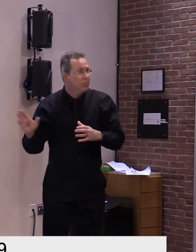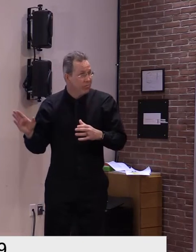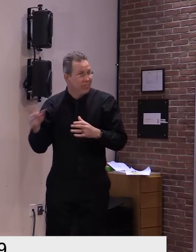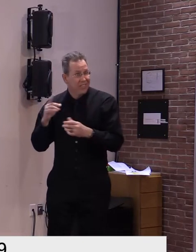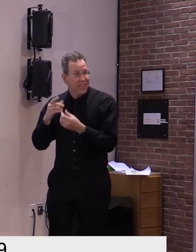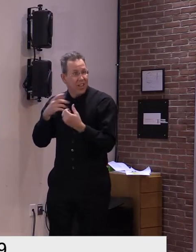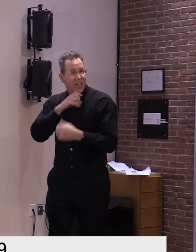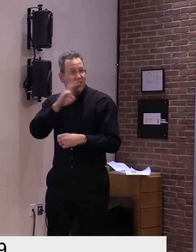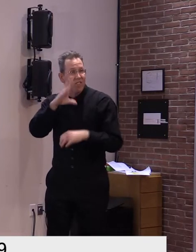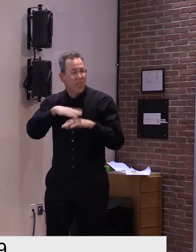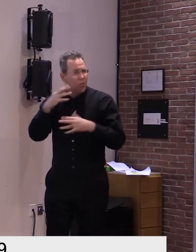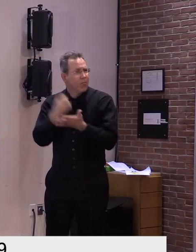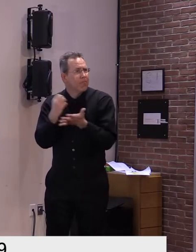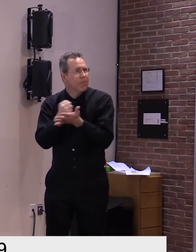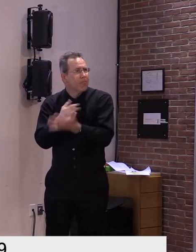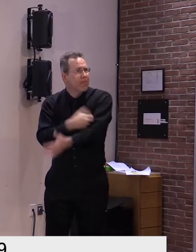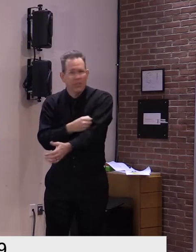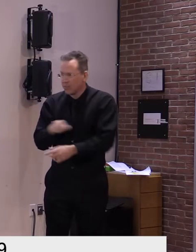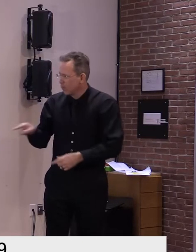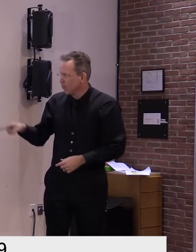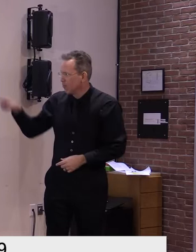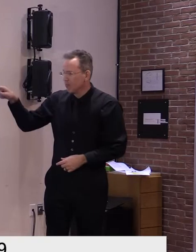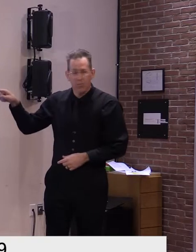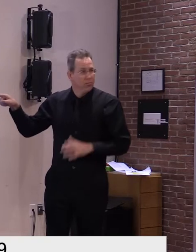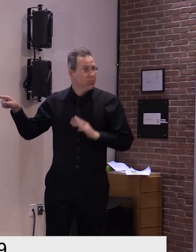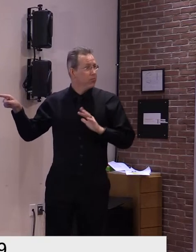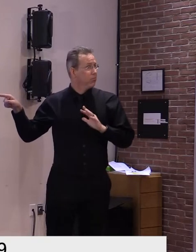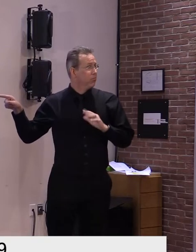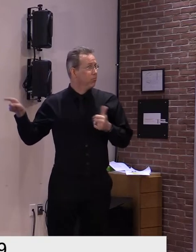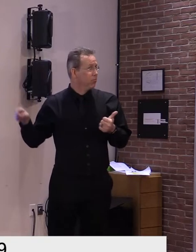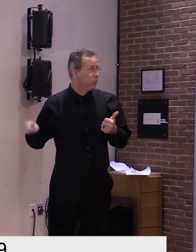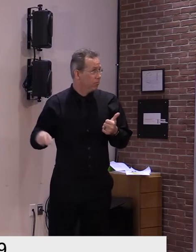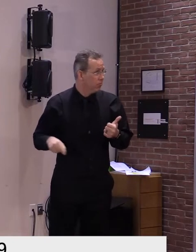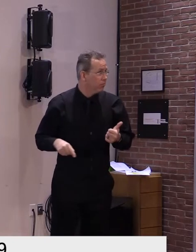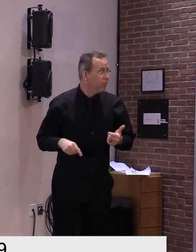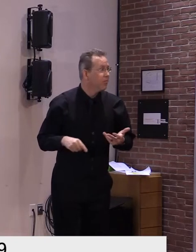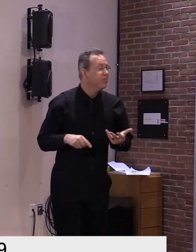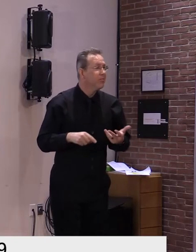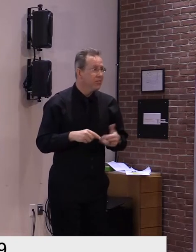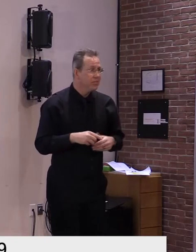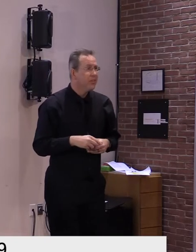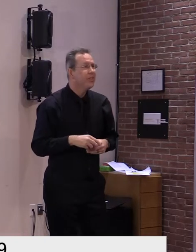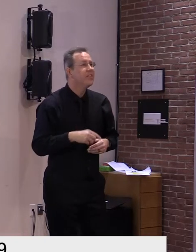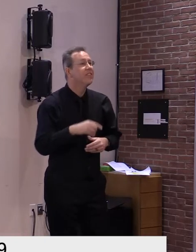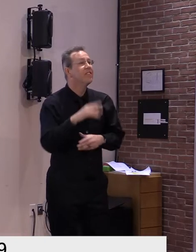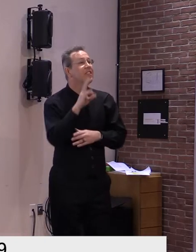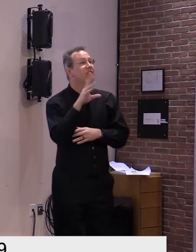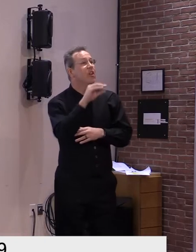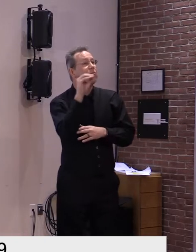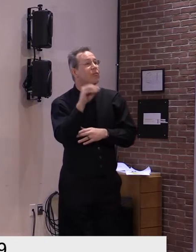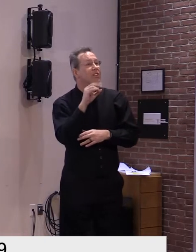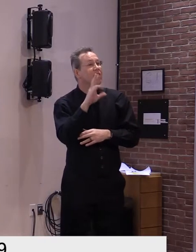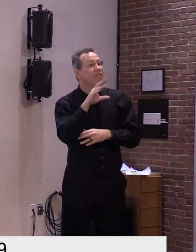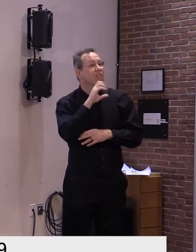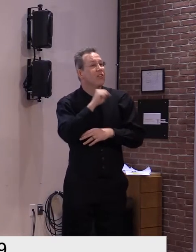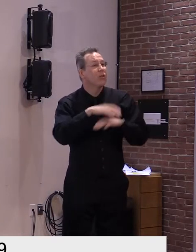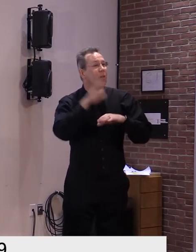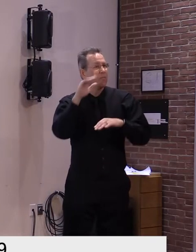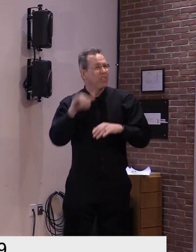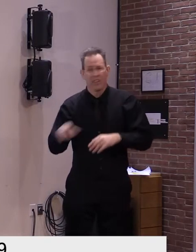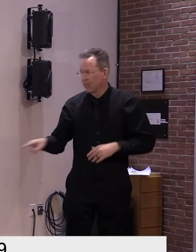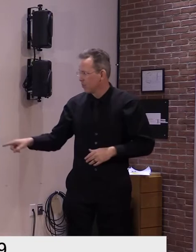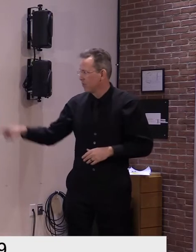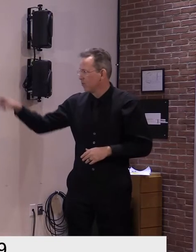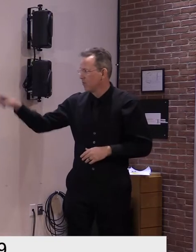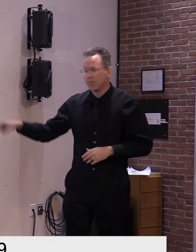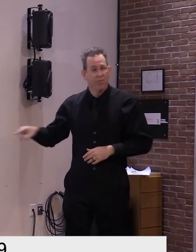impressive. More than 84% of our 75 and older population has started or completed vaccination, higher